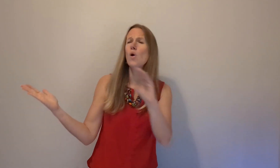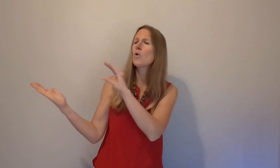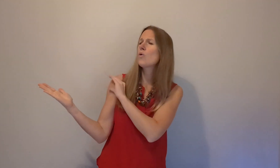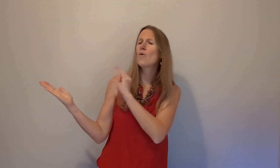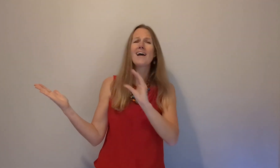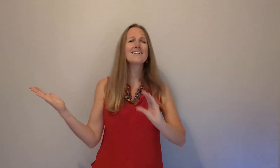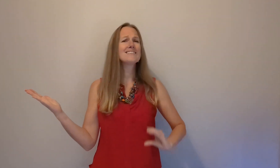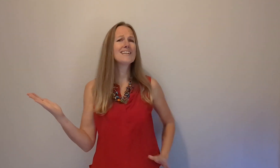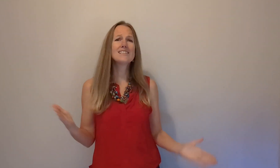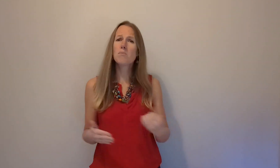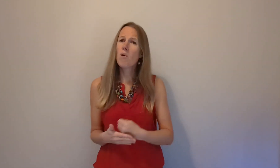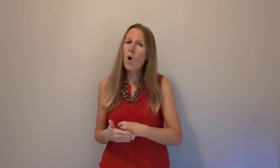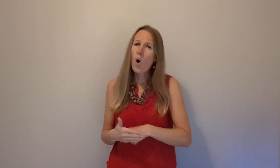done. Christ is